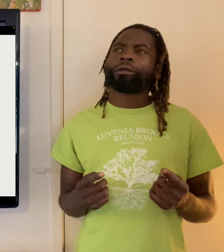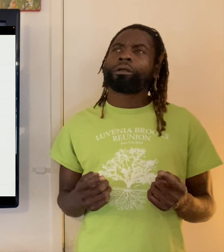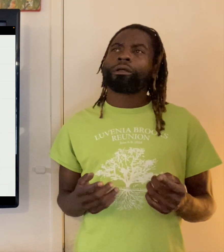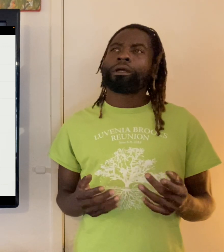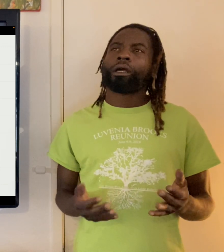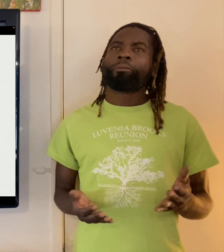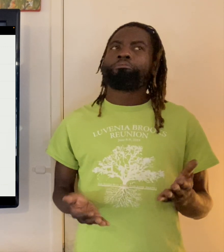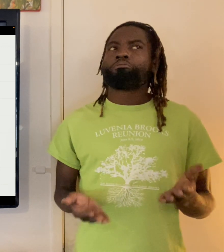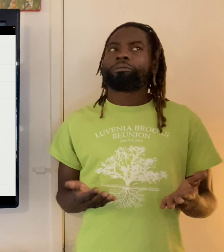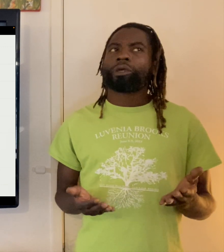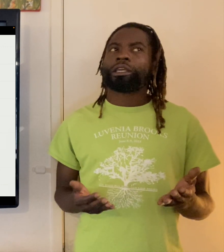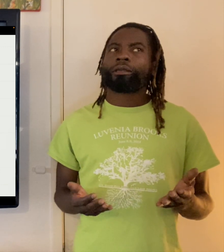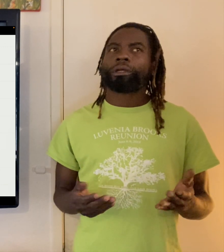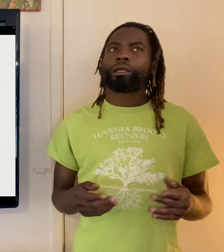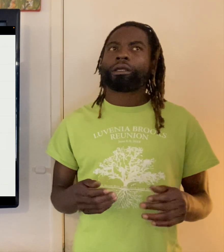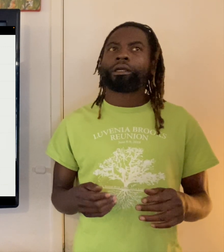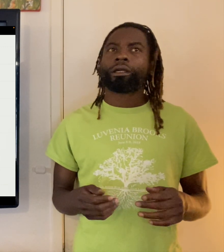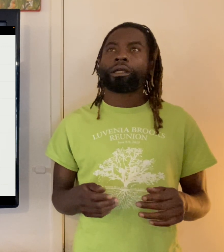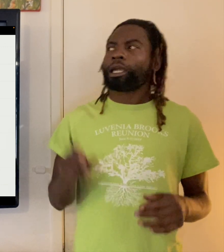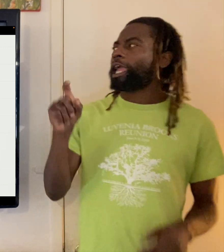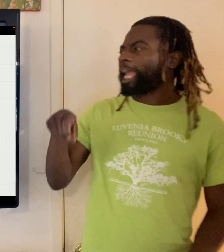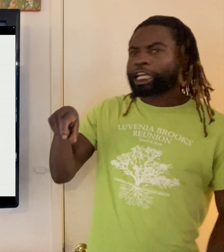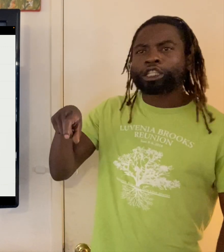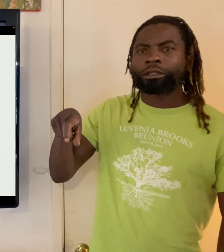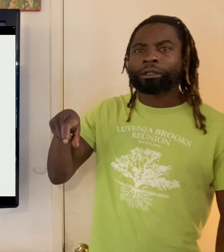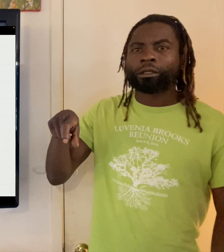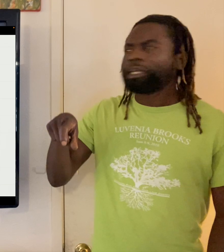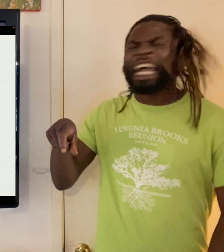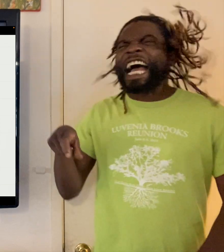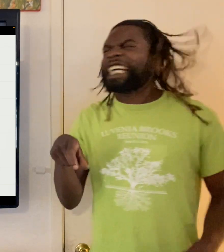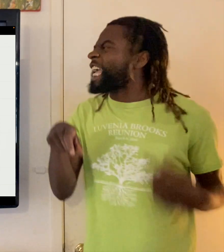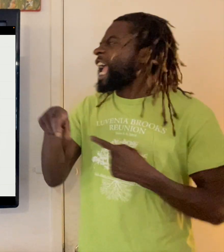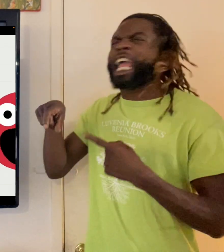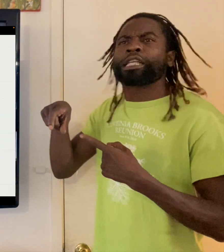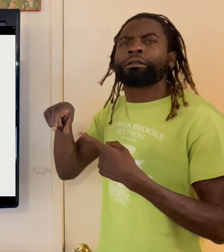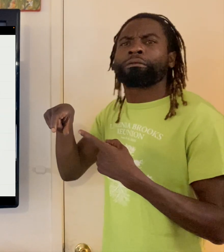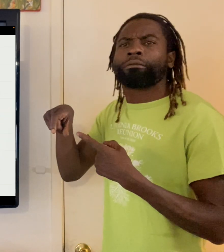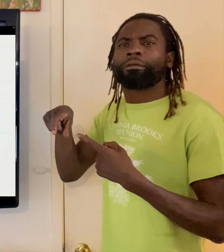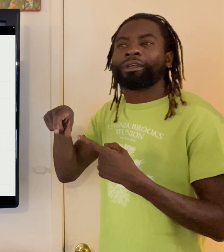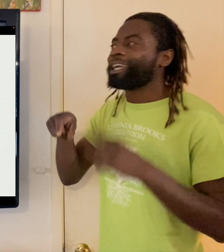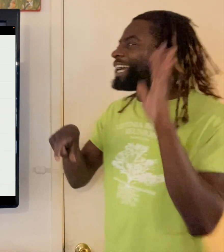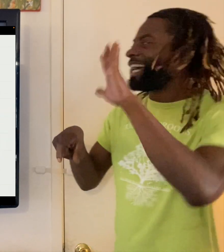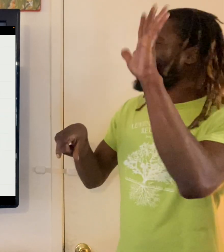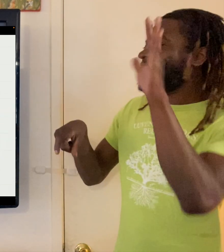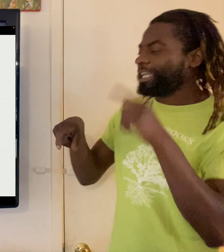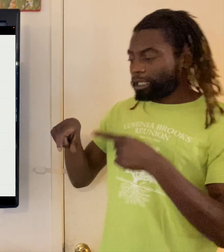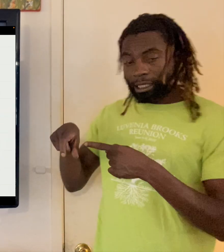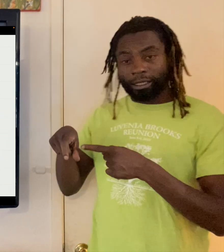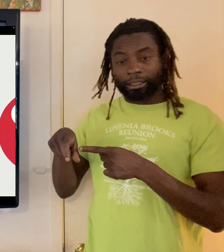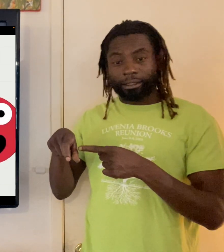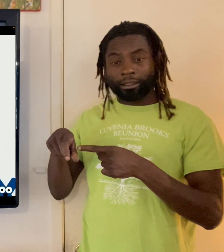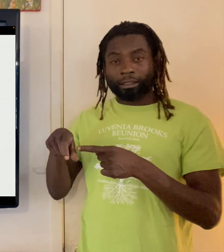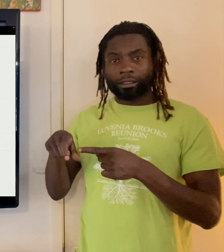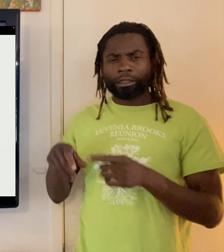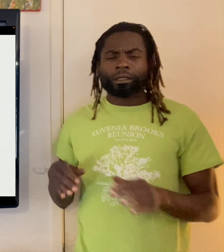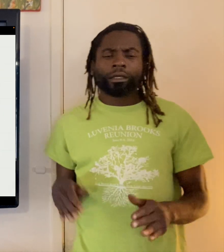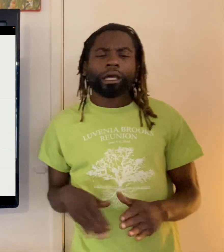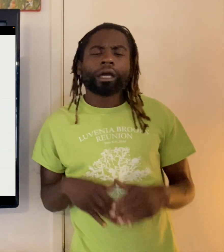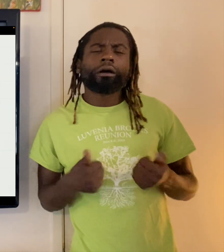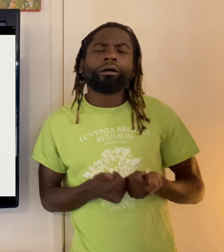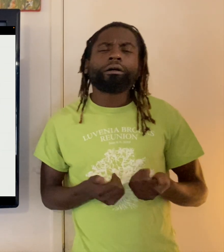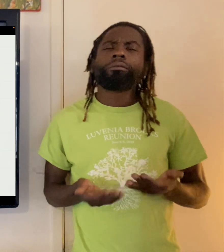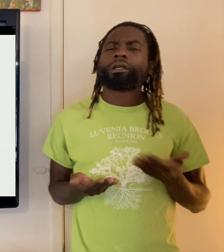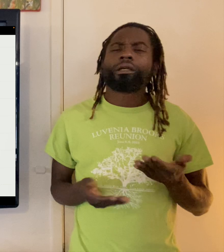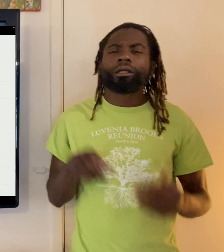X? I said letter X. Say hi to the letter X. How many letter X's do you